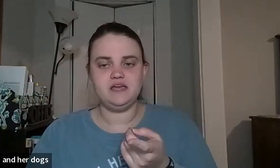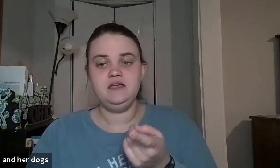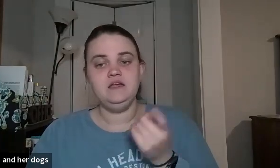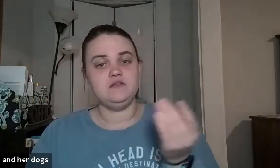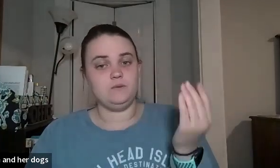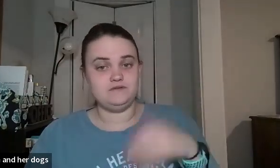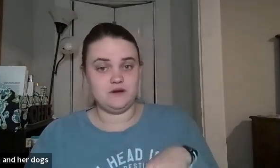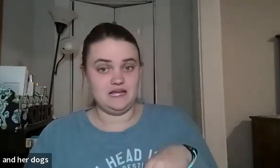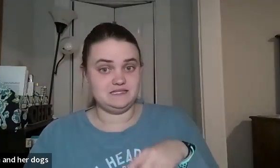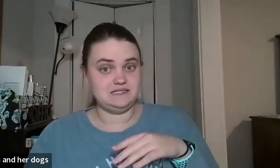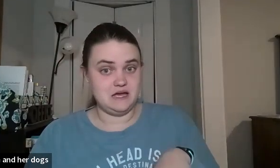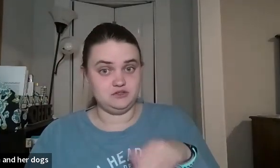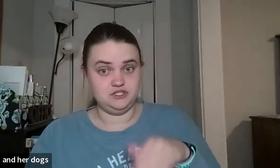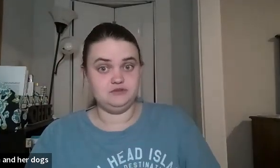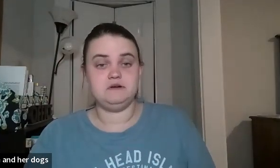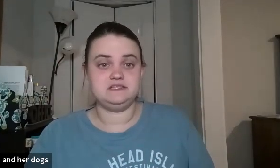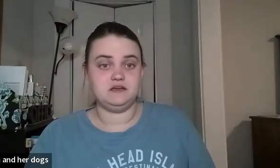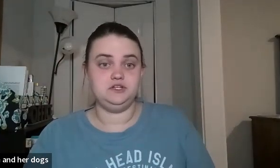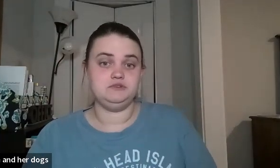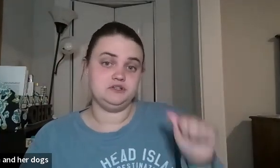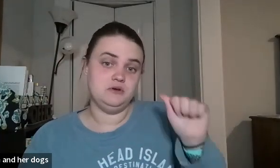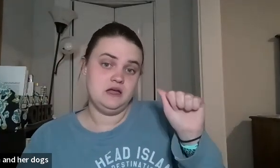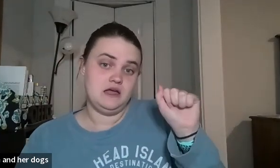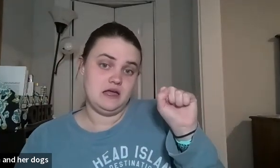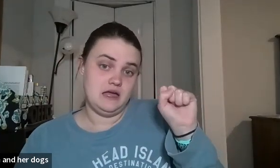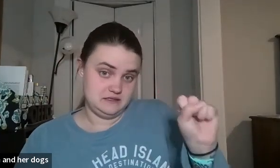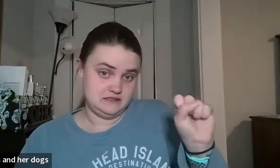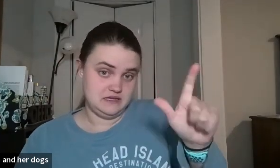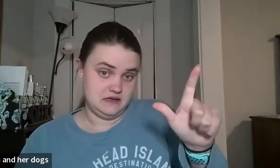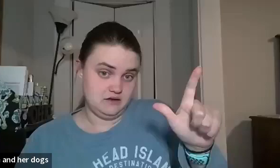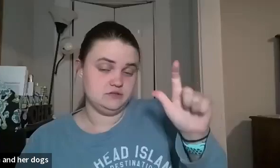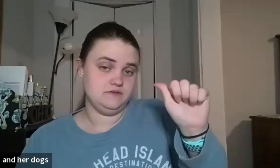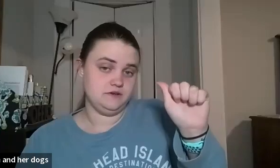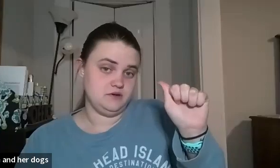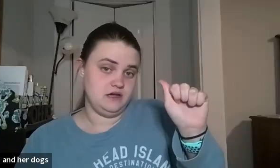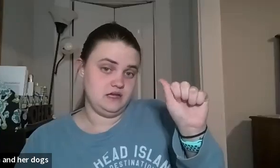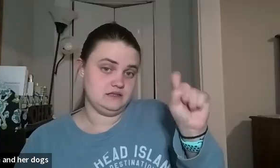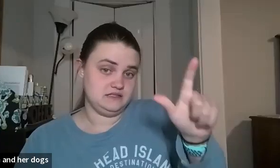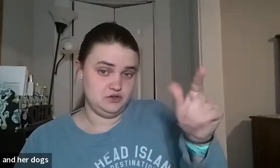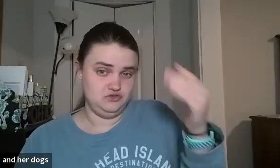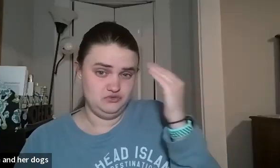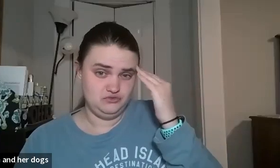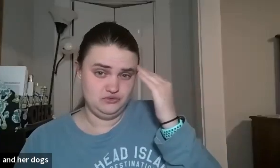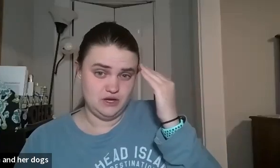then the one for ASL, do you know ASL? You would do ASL, so you would finger spell ASL,